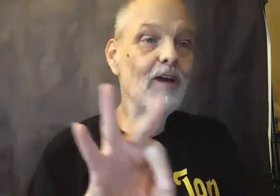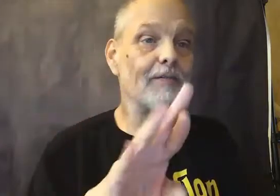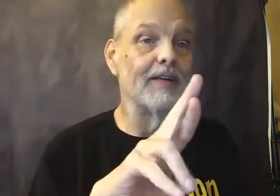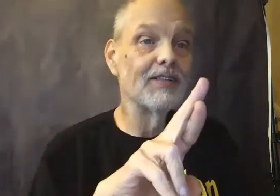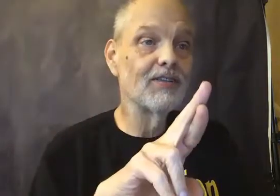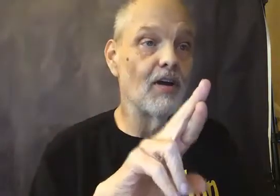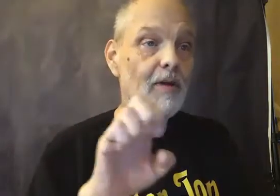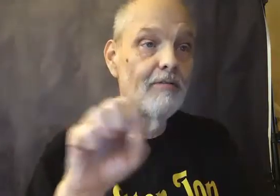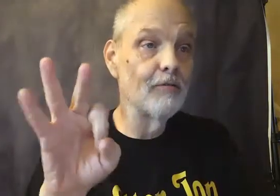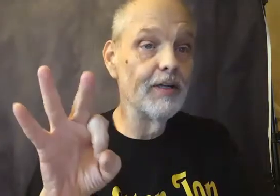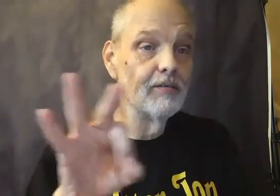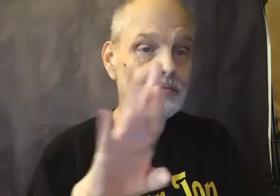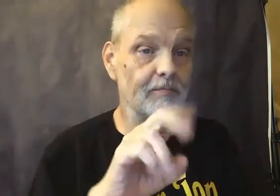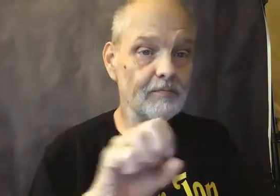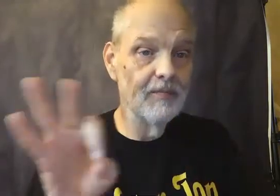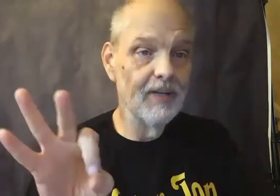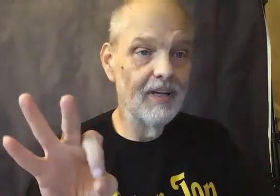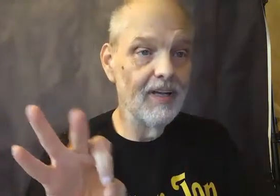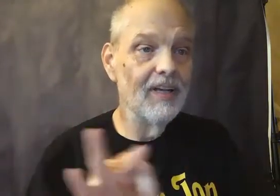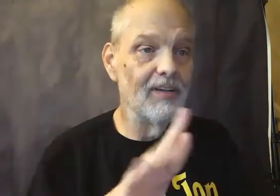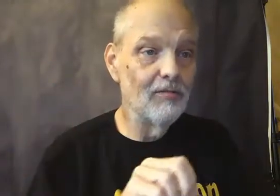Ref is talking about referee. The ref.